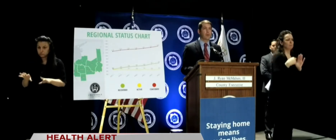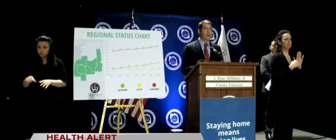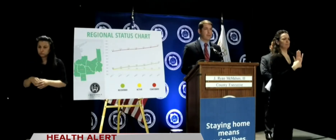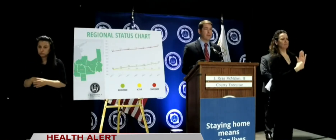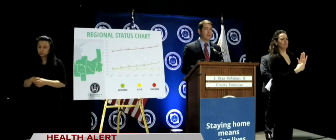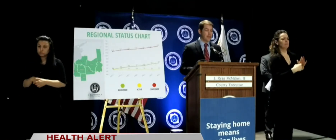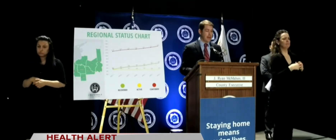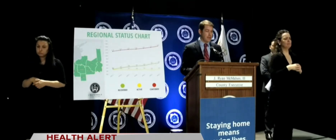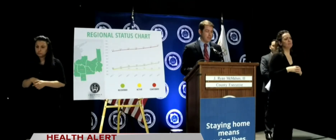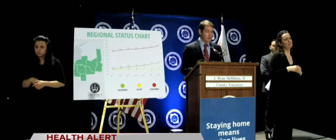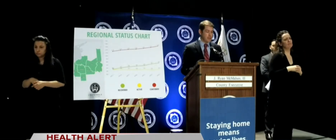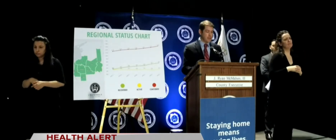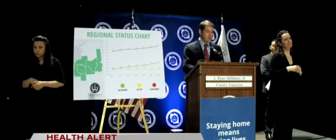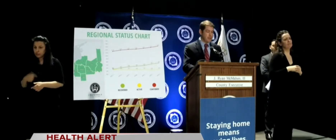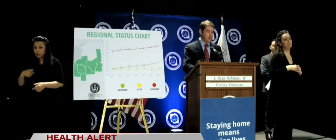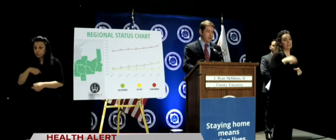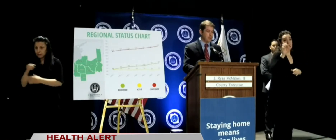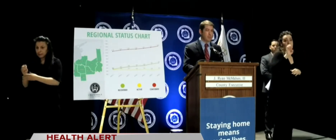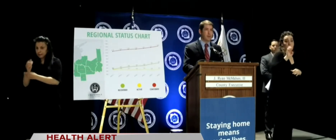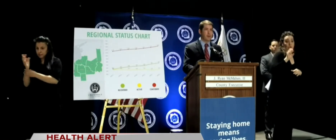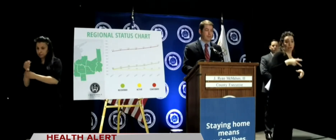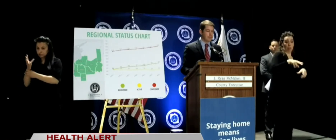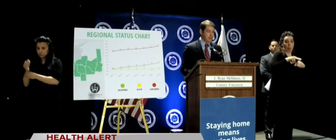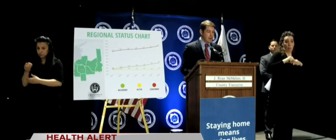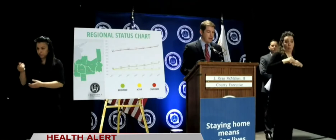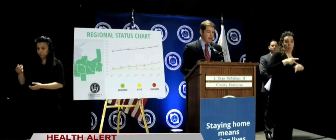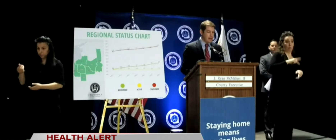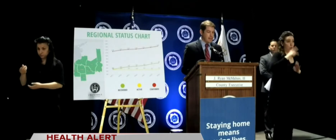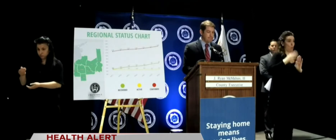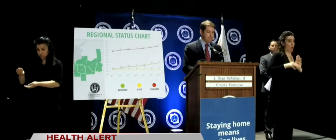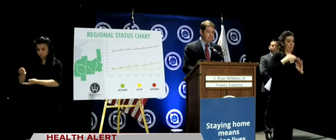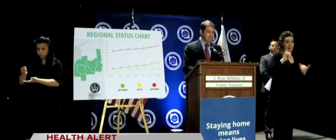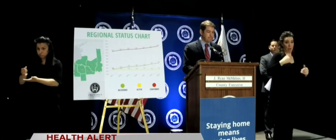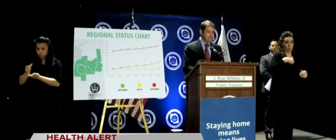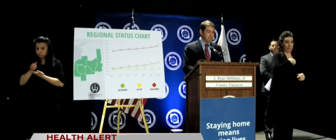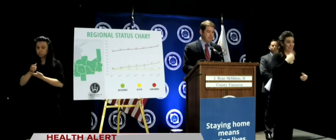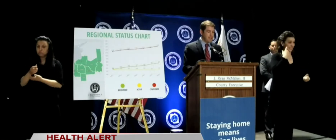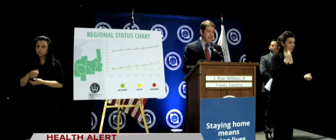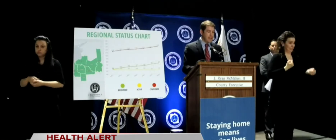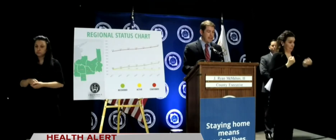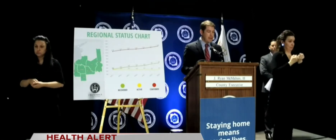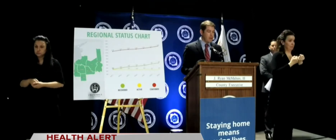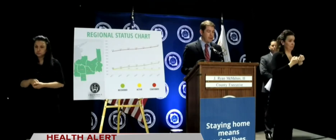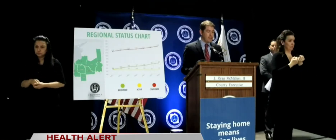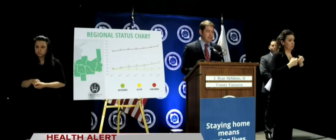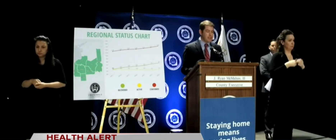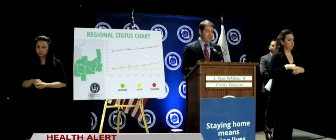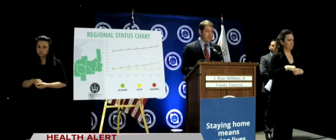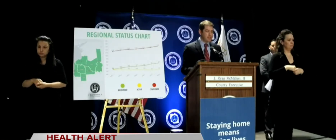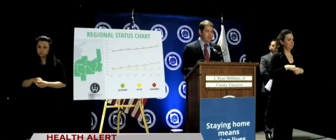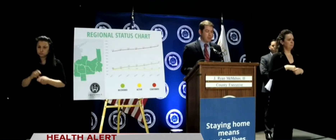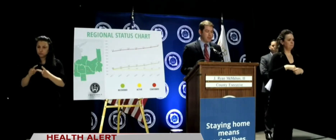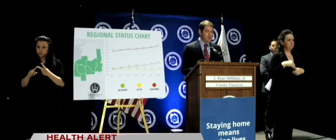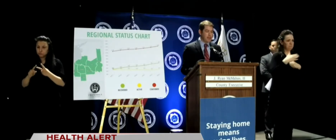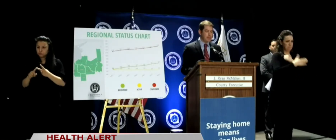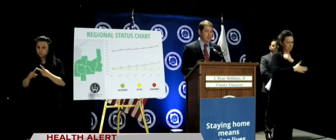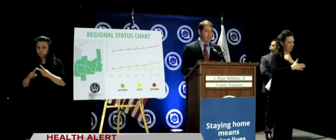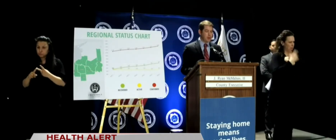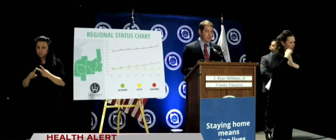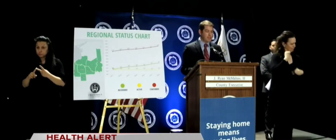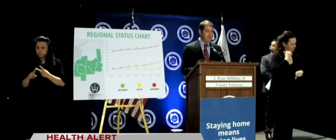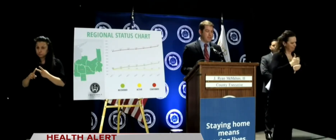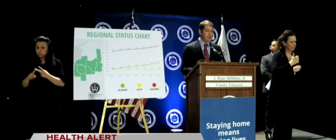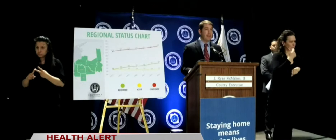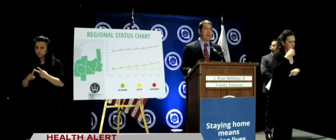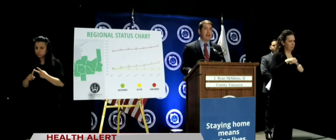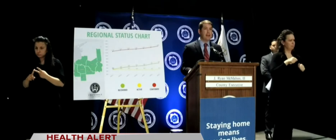Loan Program as well as the county's Emergency Loan Program. Second category, assistance to employers to help them